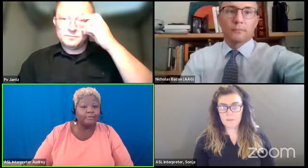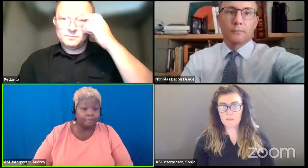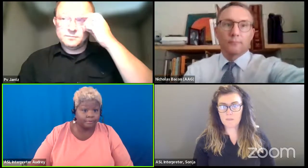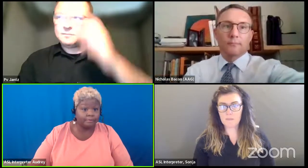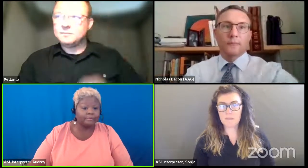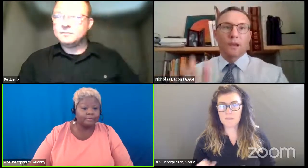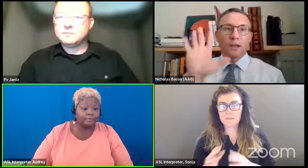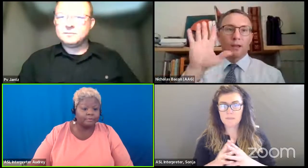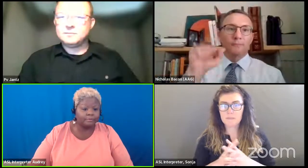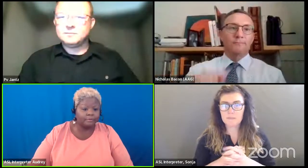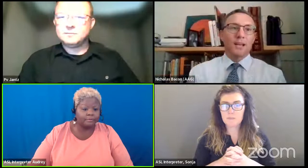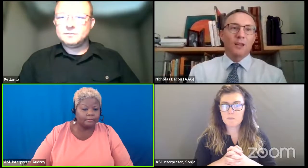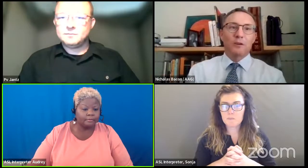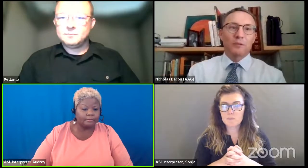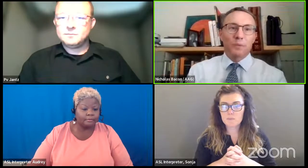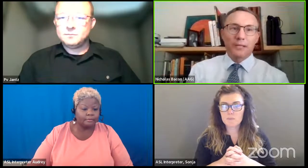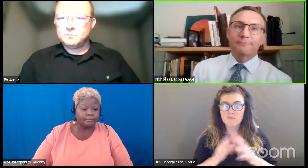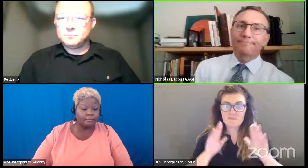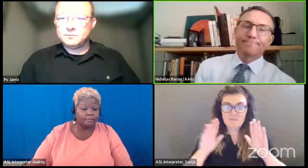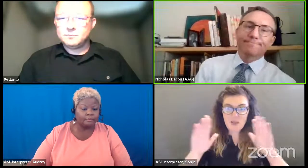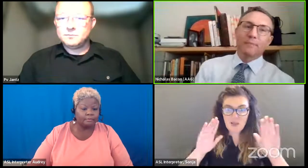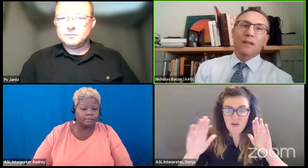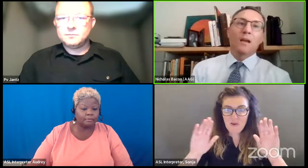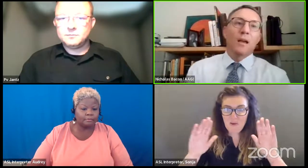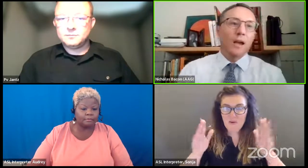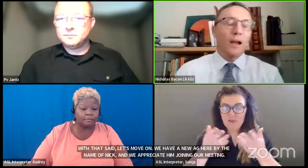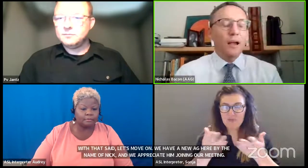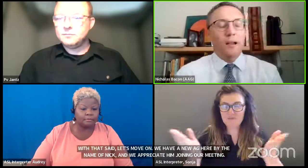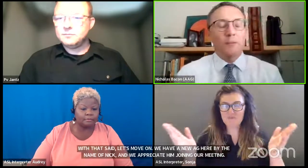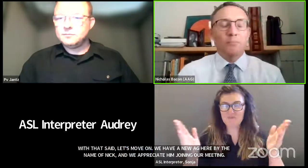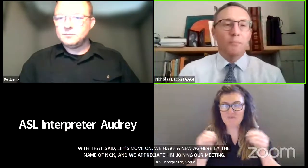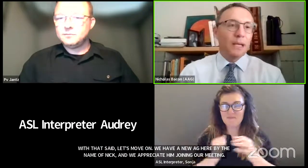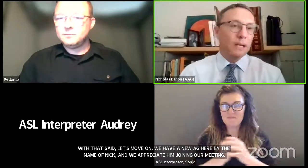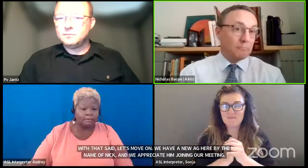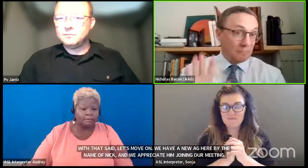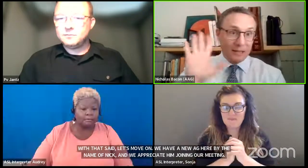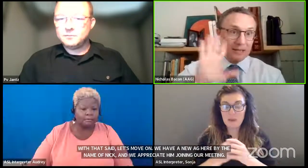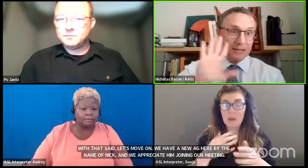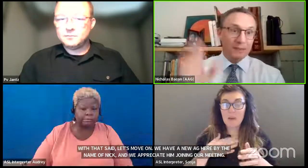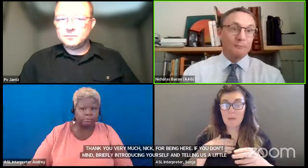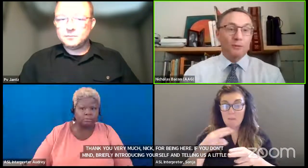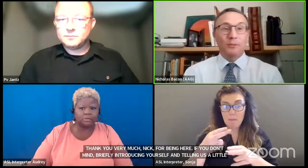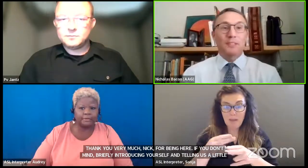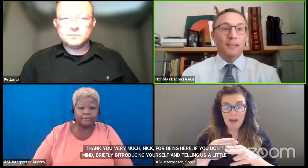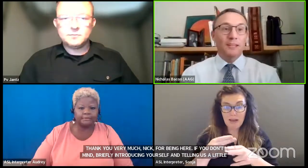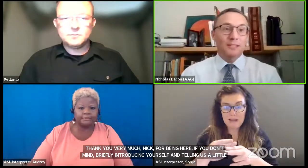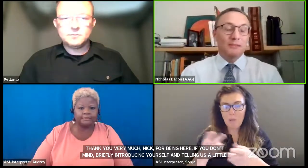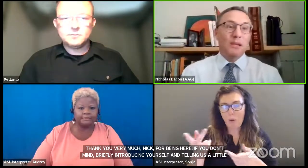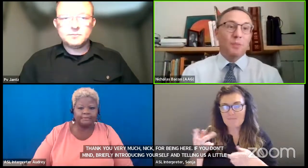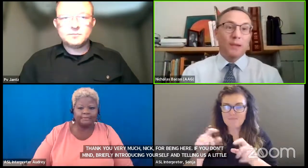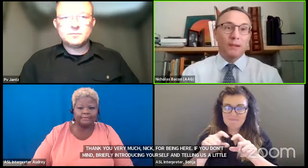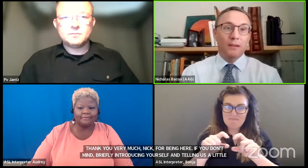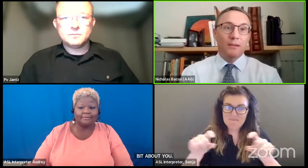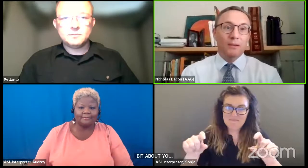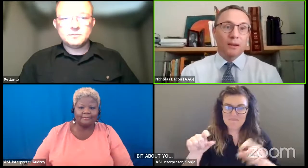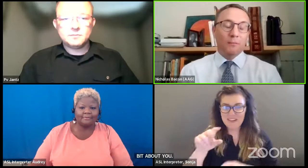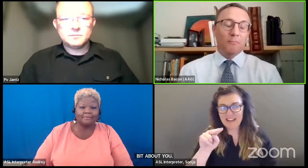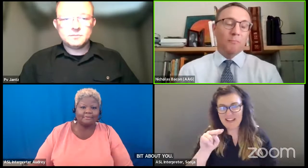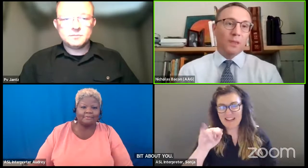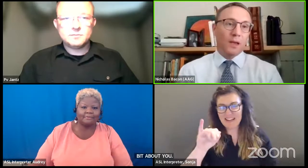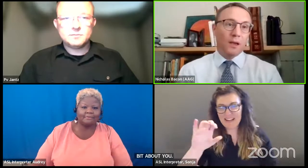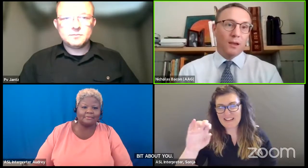you. Hello, everybody. My name, as you can see, is Nick